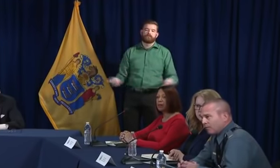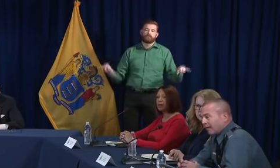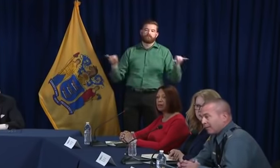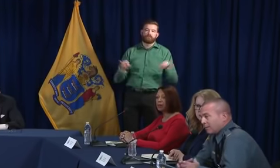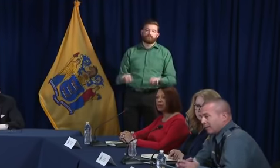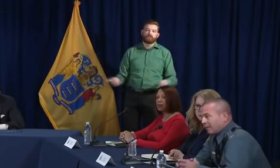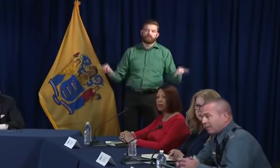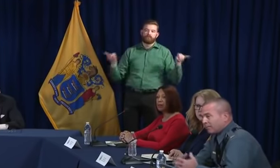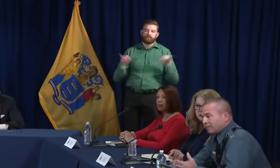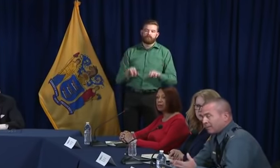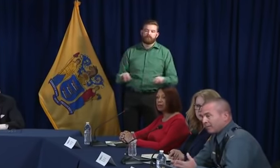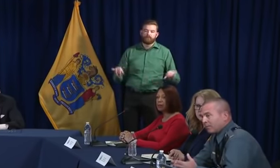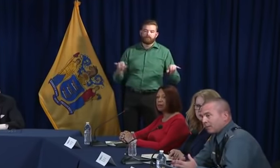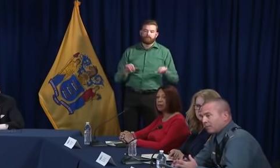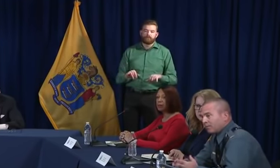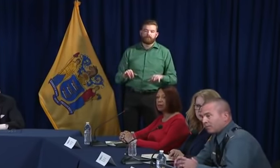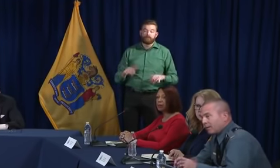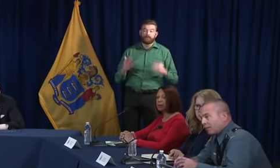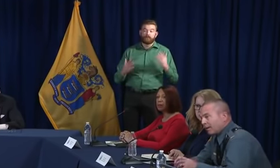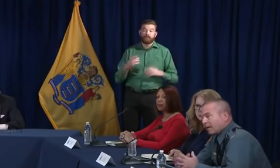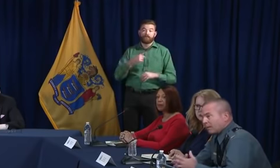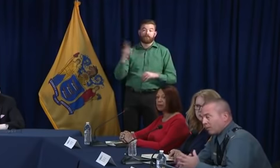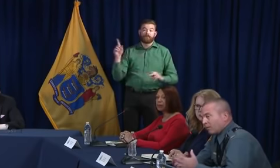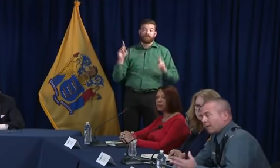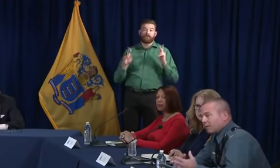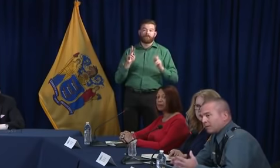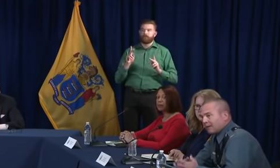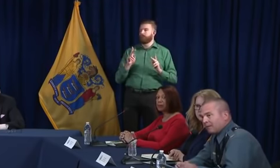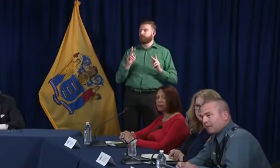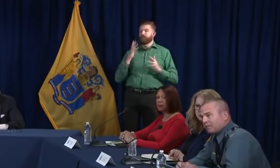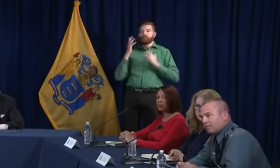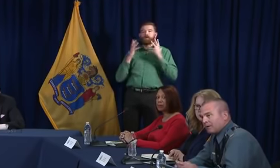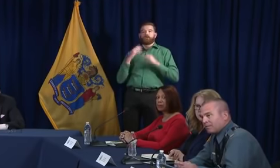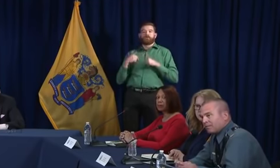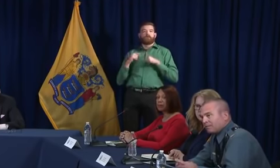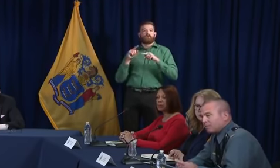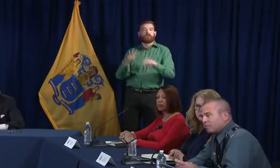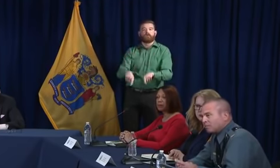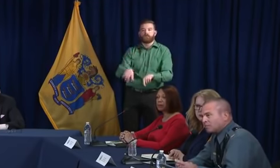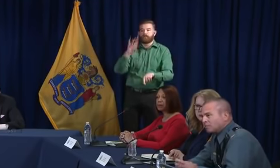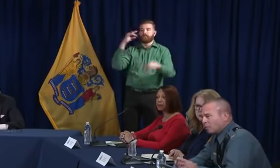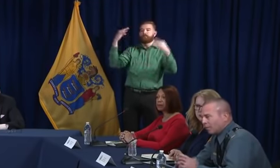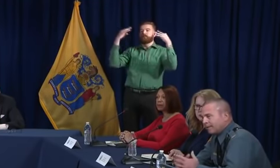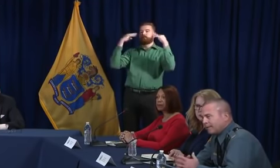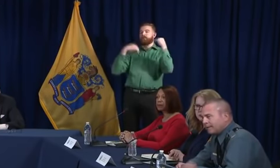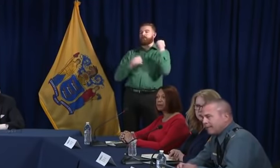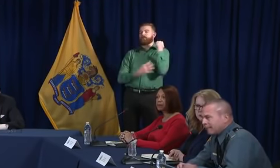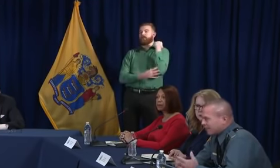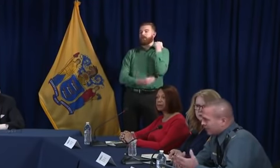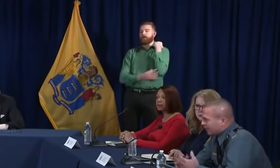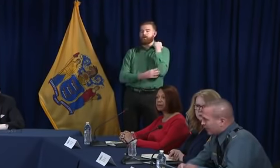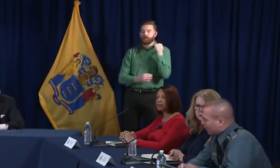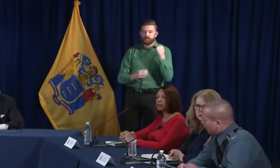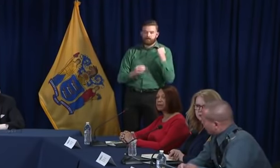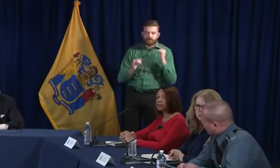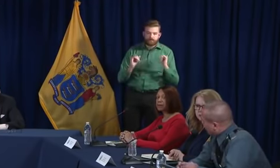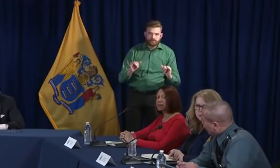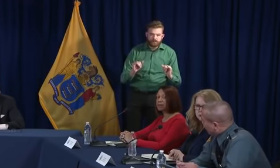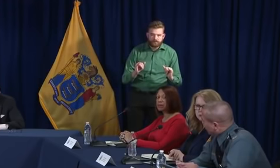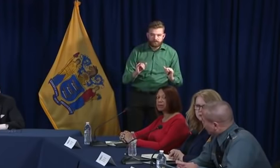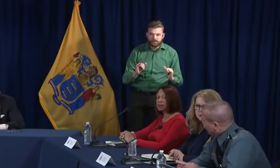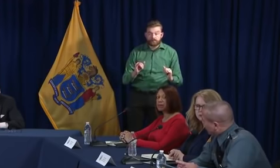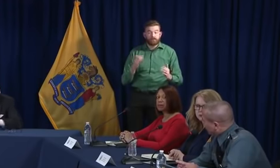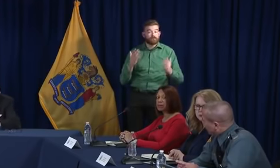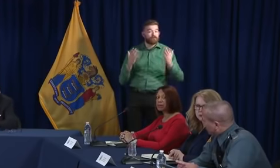concerns, if we have the ability to deliver meals, are we able to give out addresses of students? So it's almost an